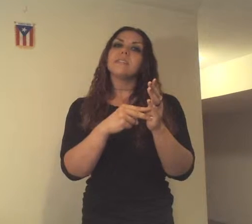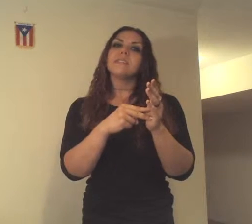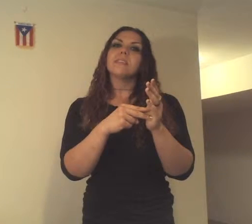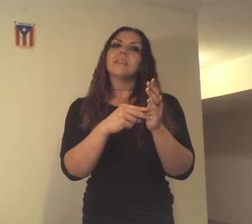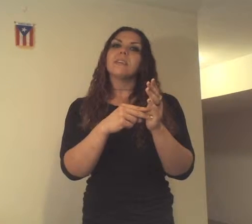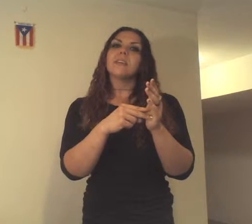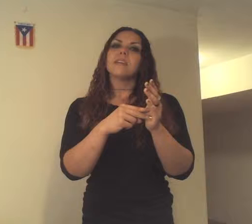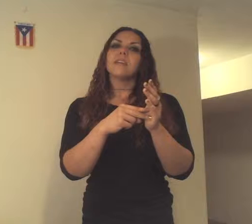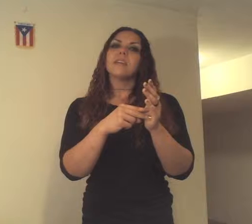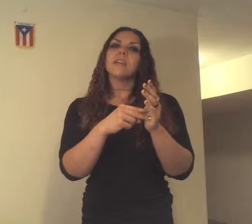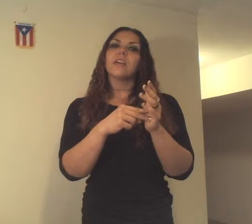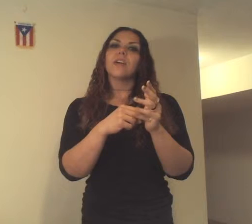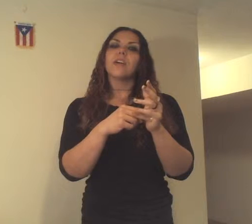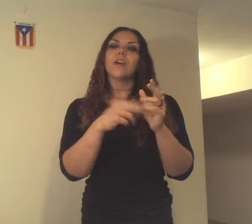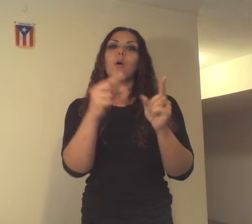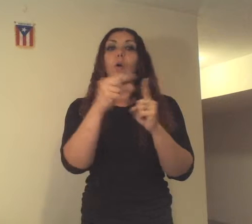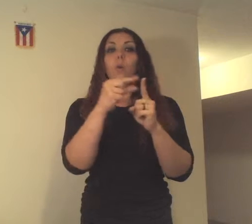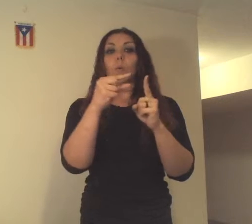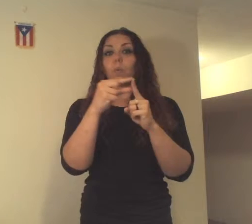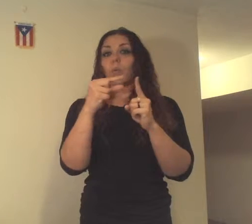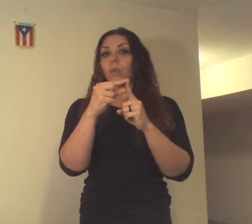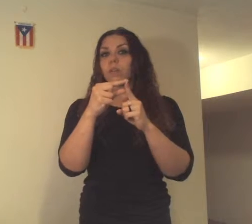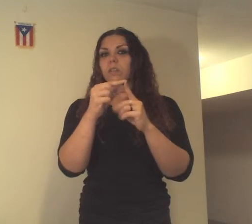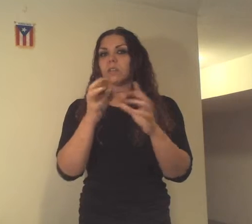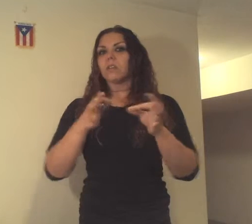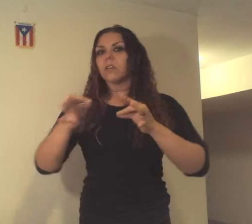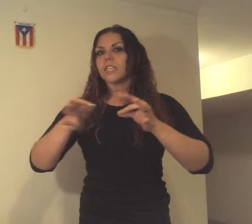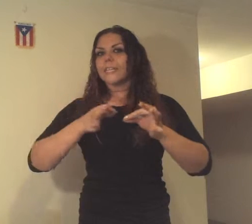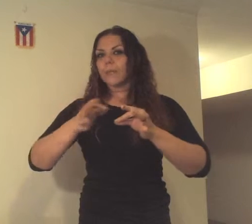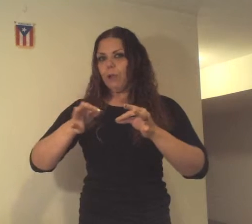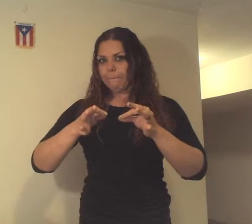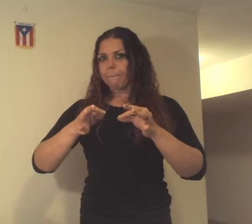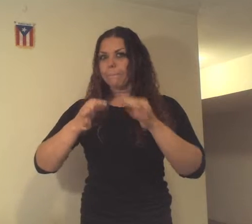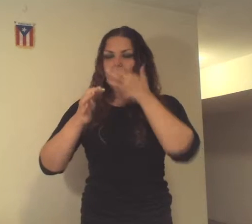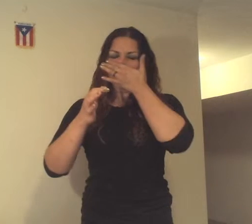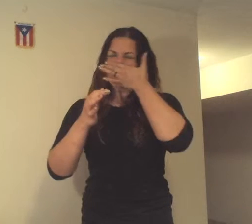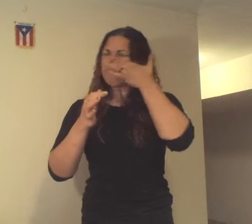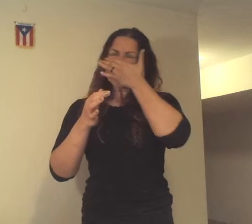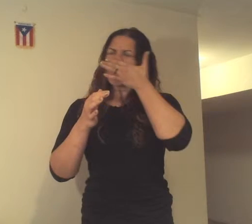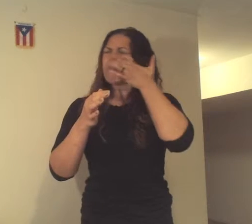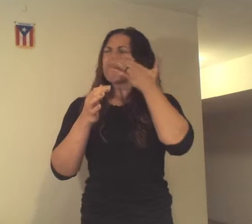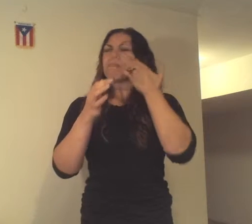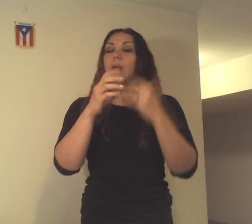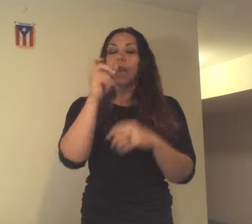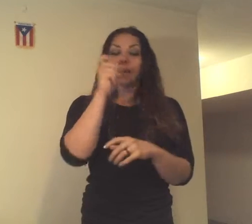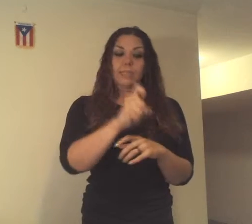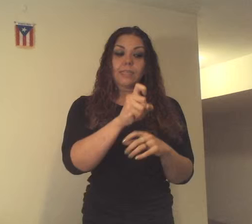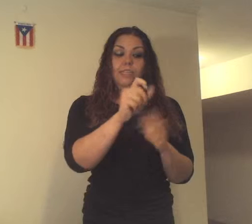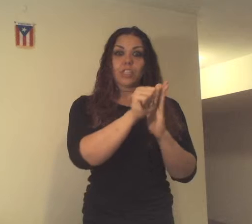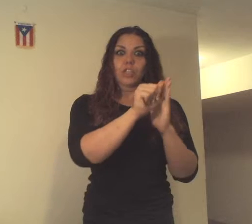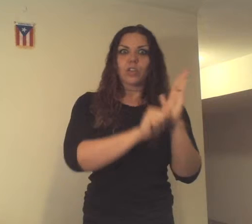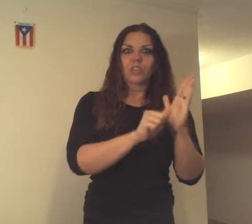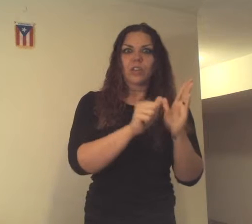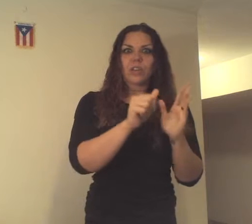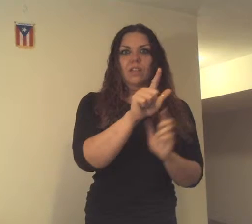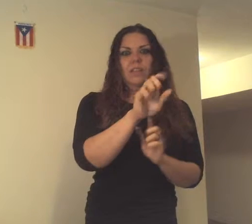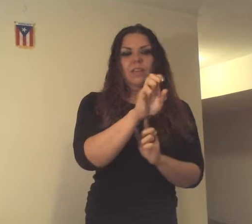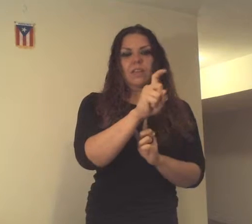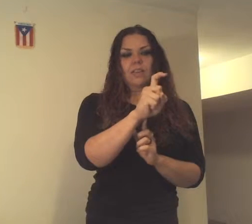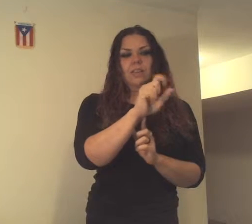have a healthcare lexicon. And in that, I need a surgery lexicon. That's a tall order. We have to